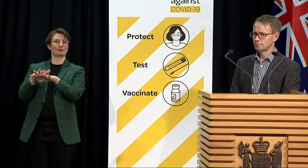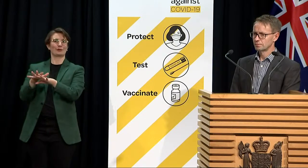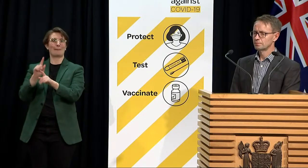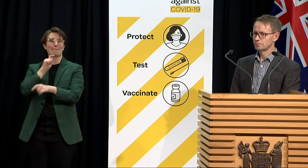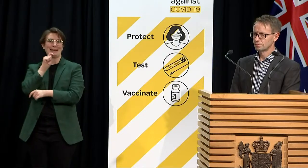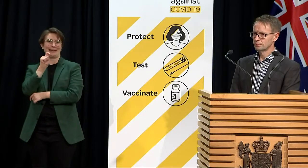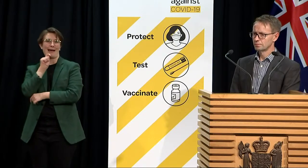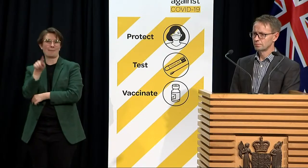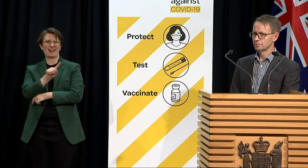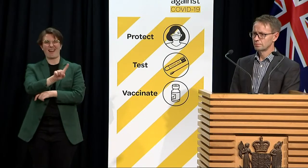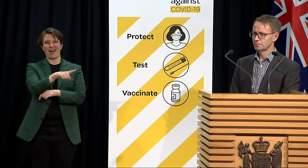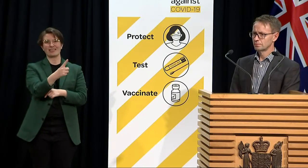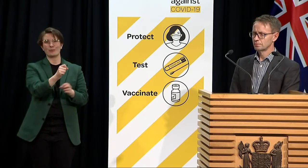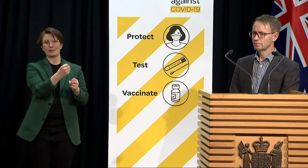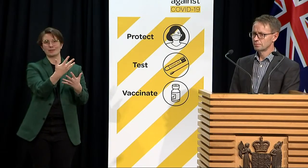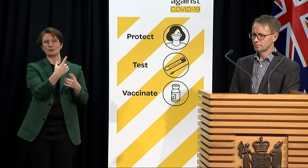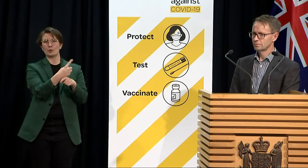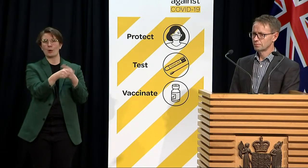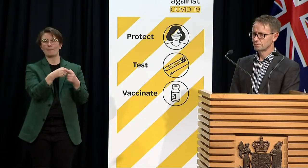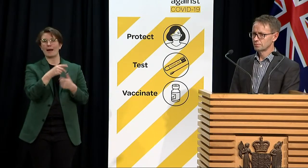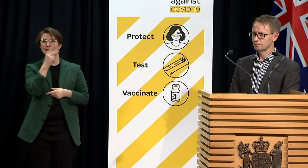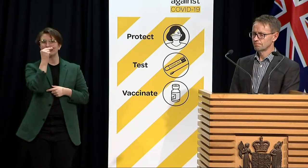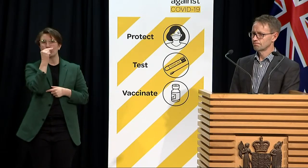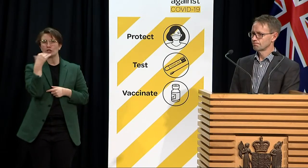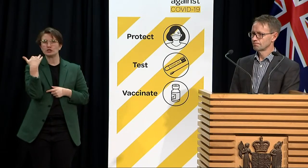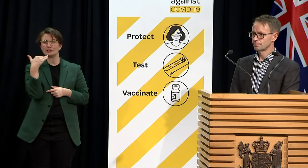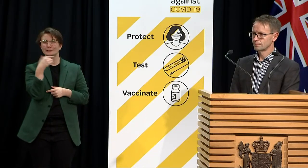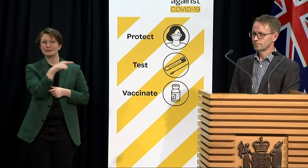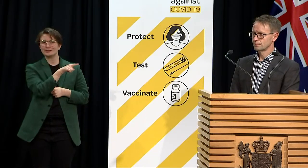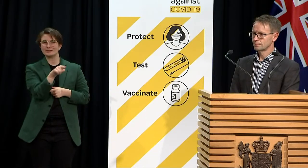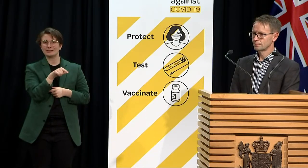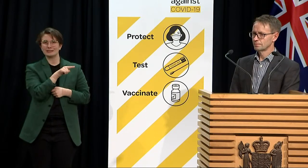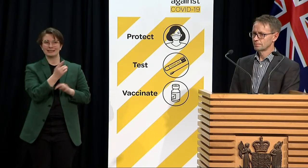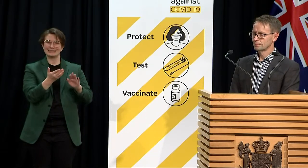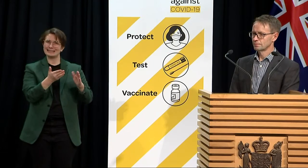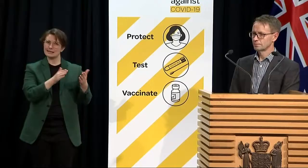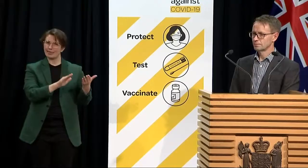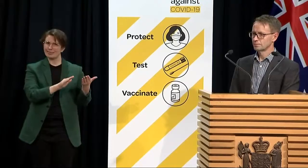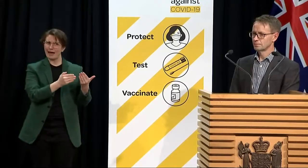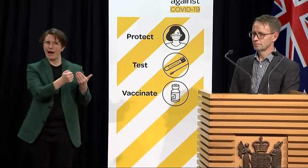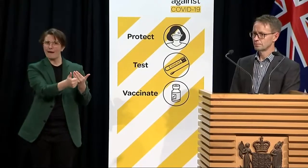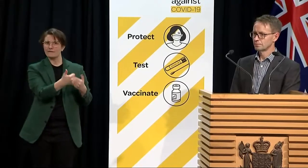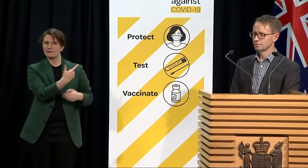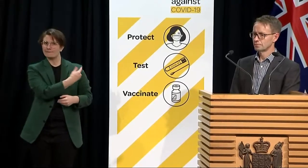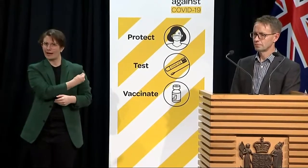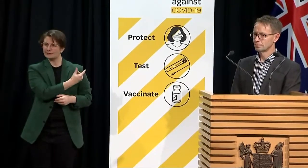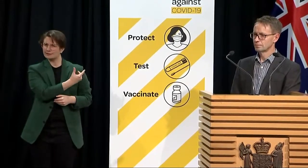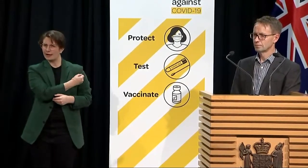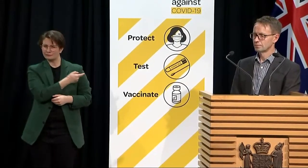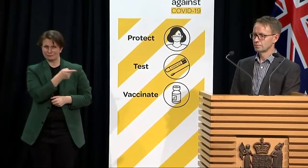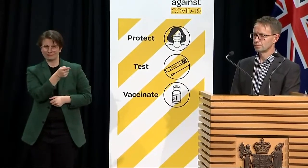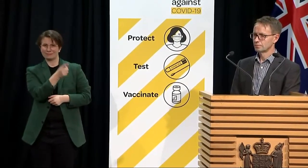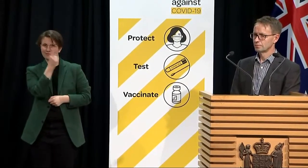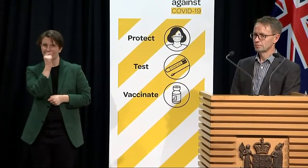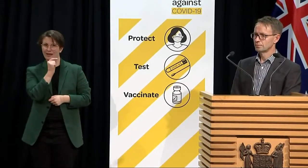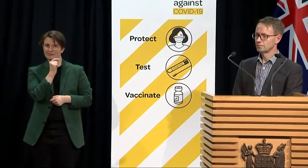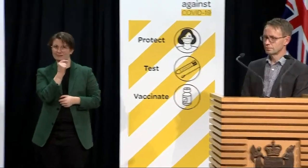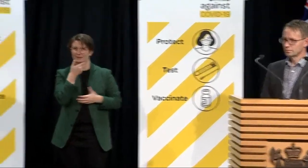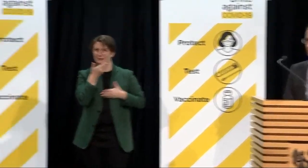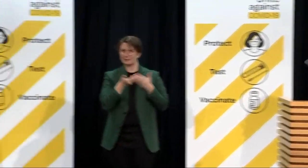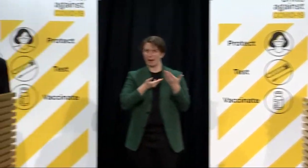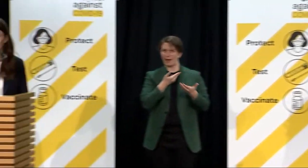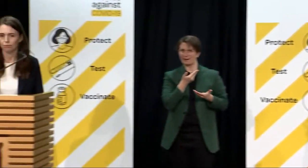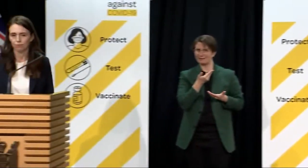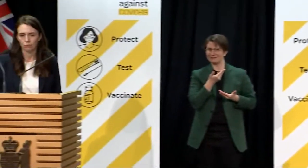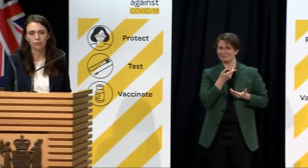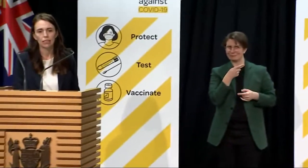teenagers after getting vaccinated. Are you aware of this? And can you speak to that, whether there's any validity there or a warning for the